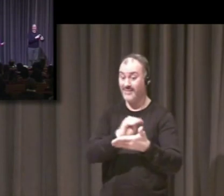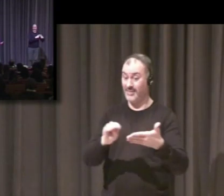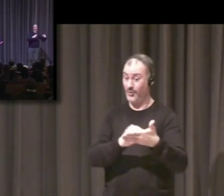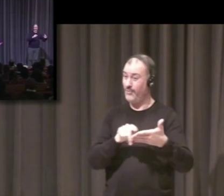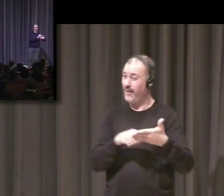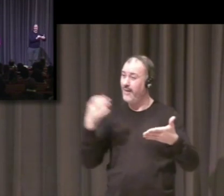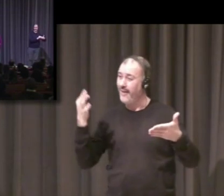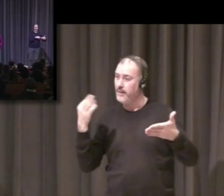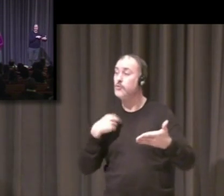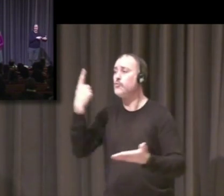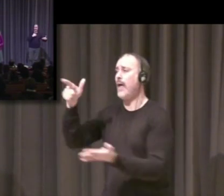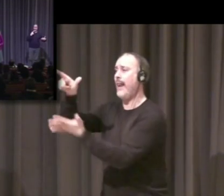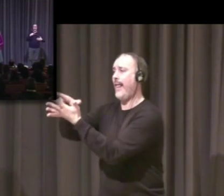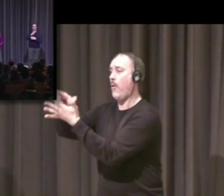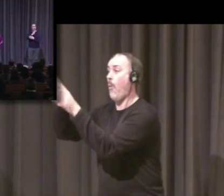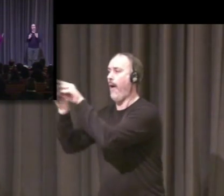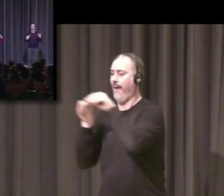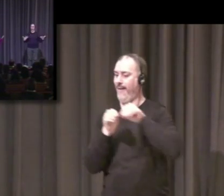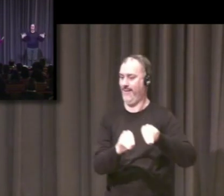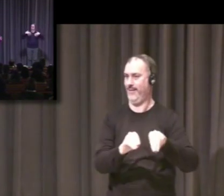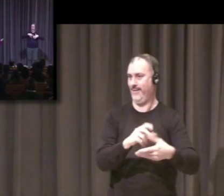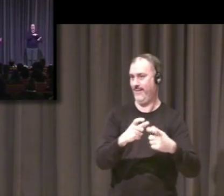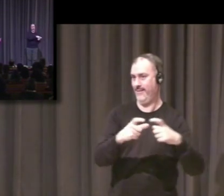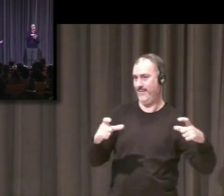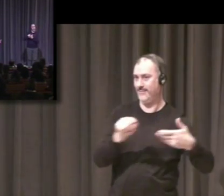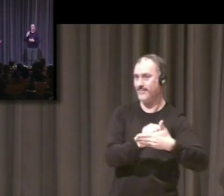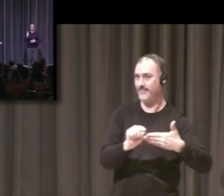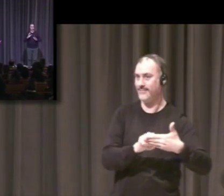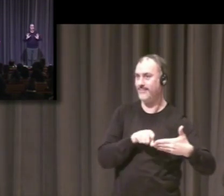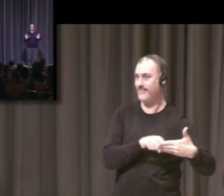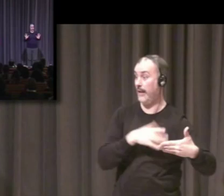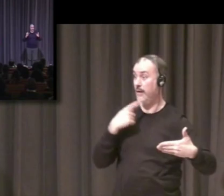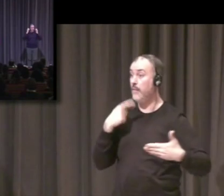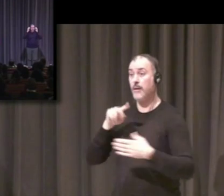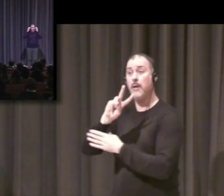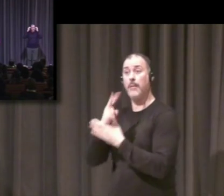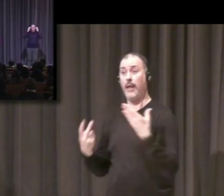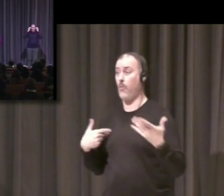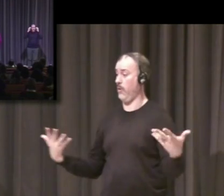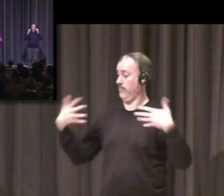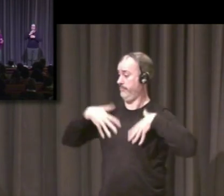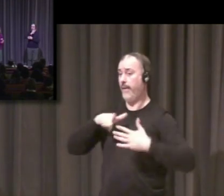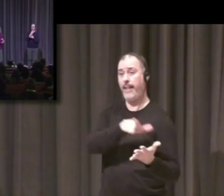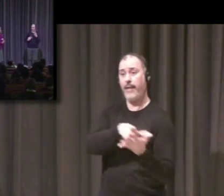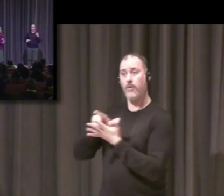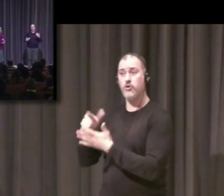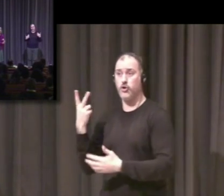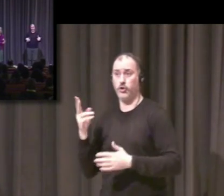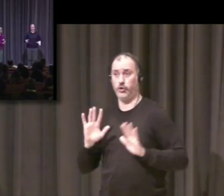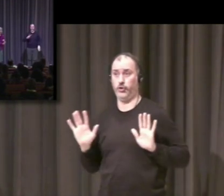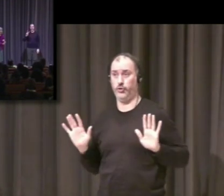are bilingual. There are huge benefits to this. You have better